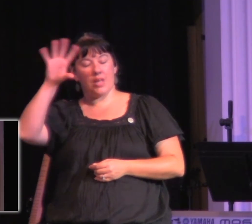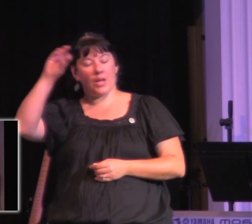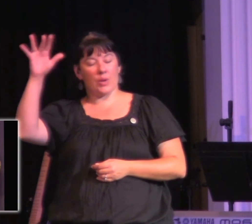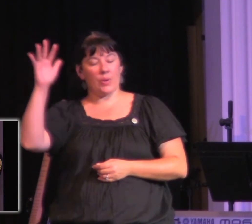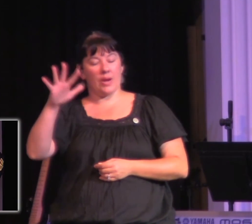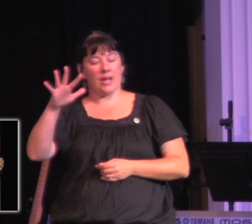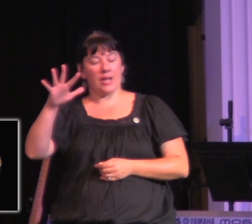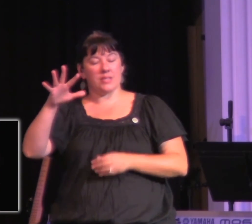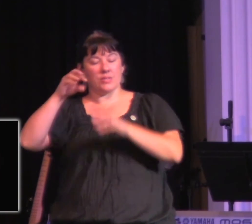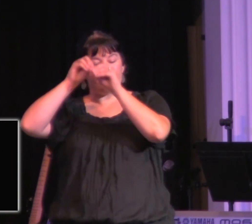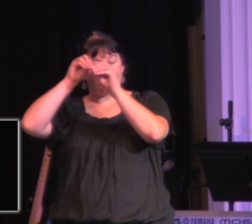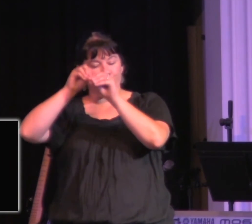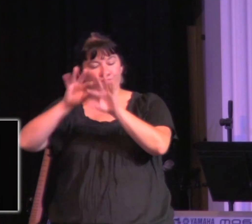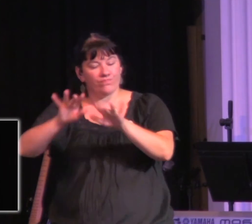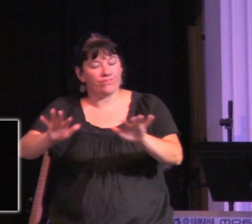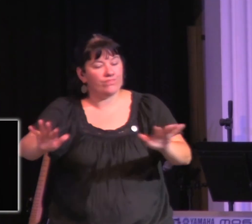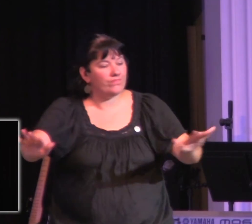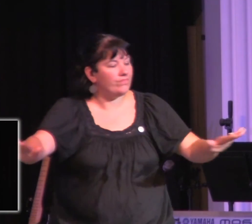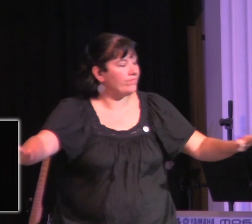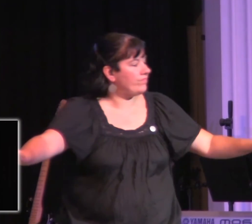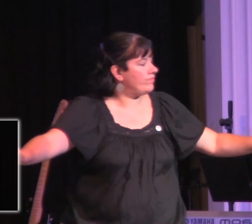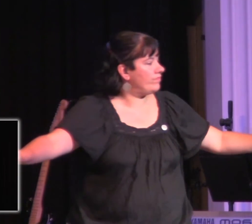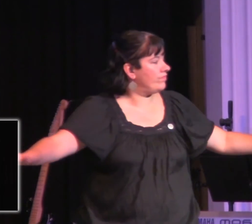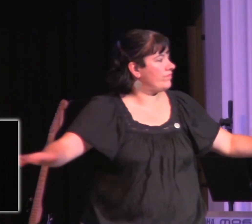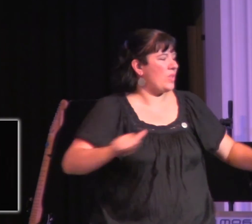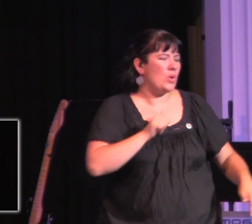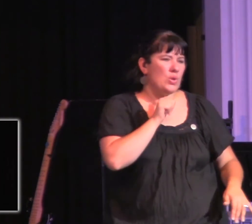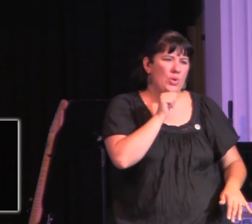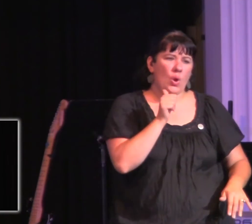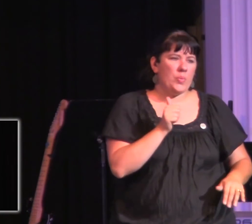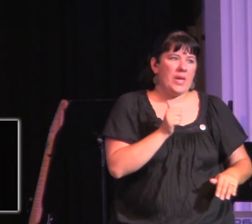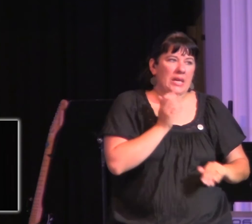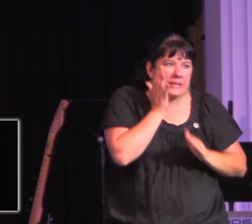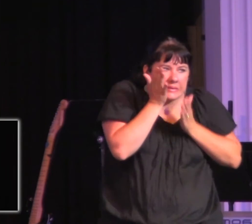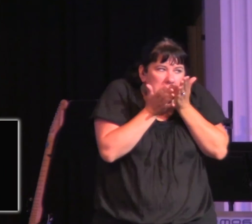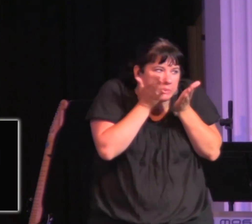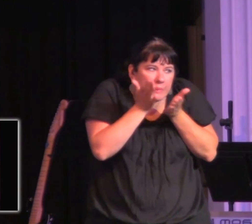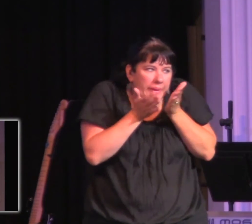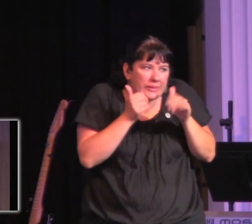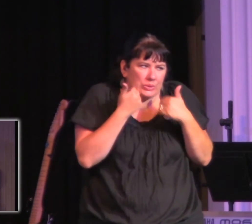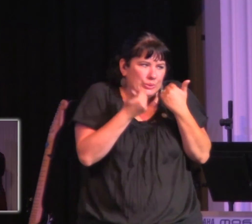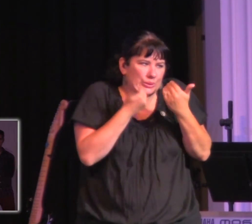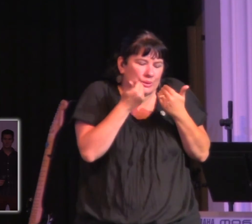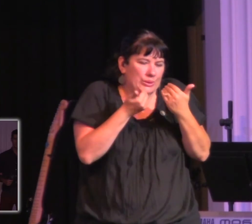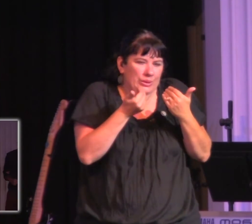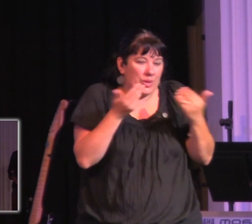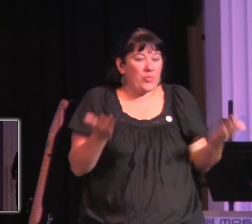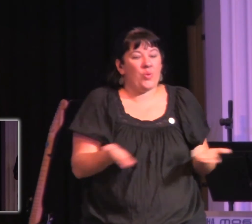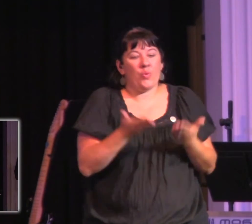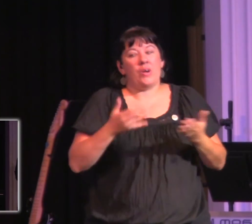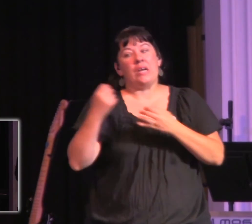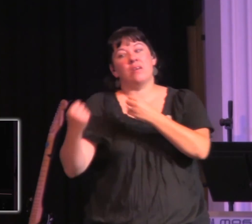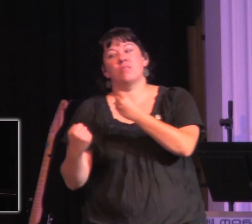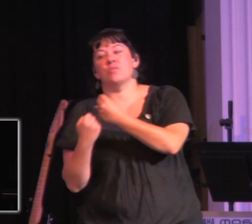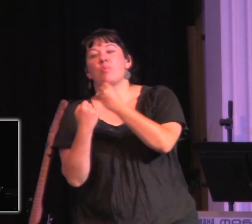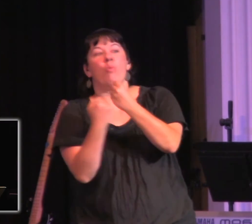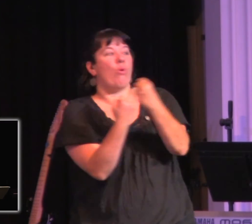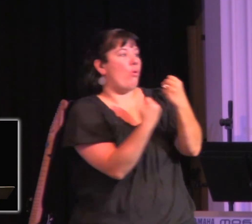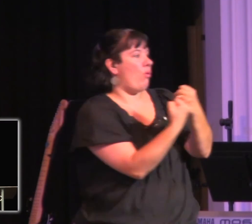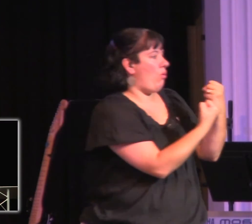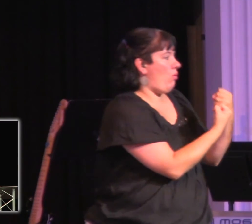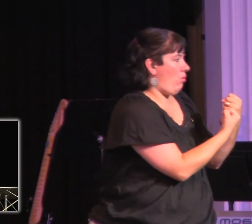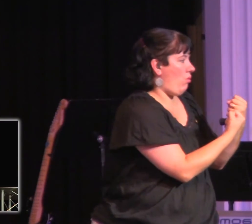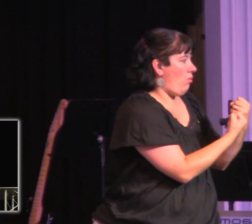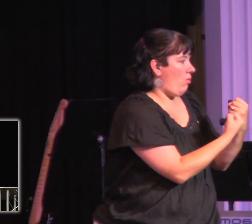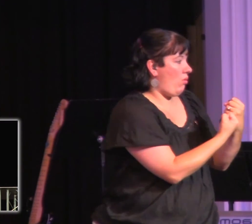Don't be embarrassed. Don't be ashamed. Come on, we're here to support one another, to love one another. The truth is, everybody in this room